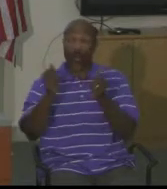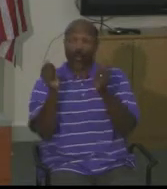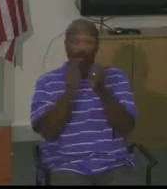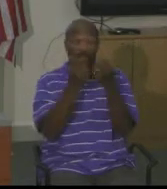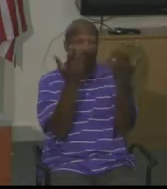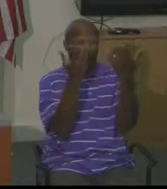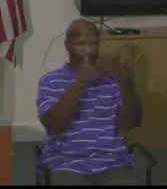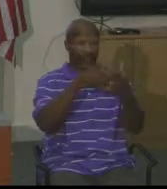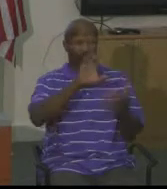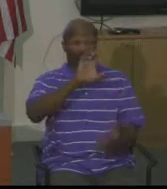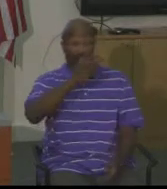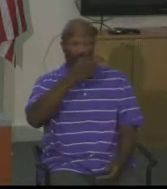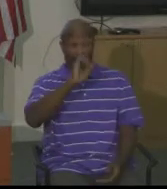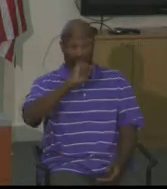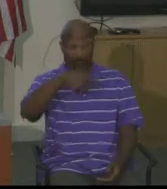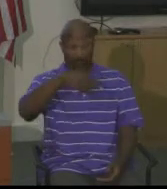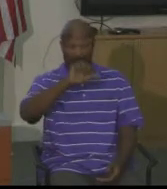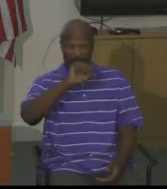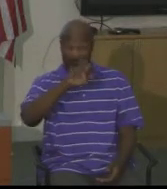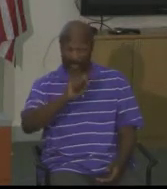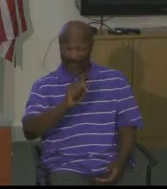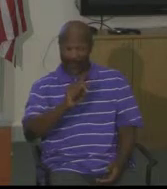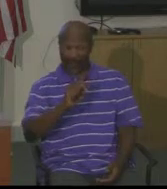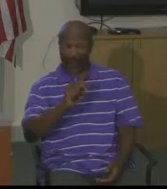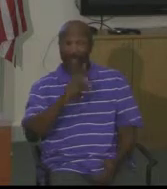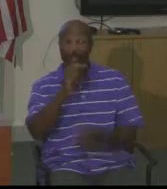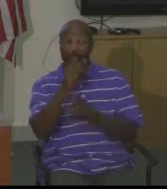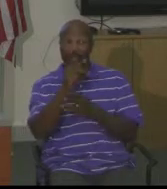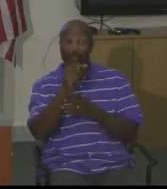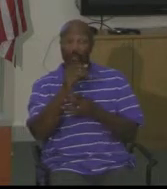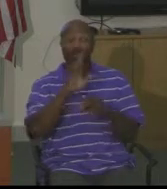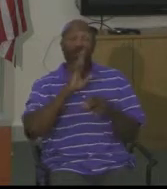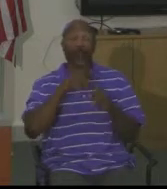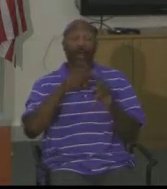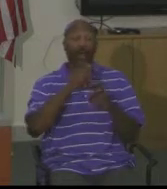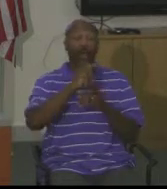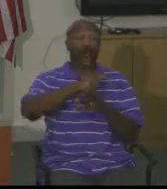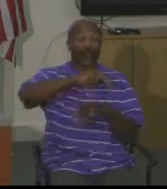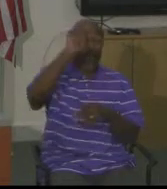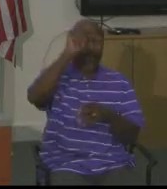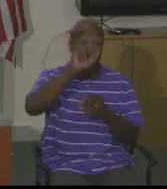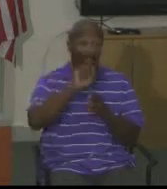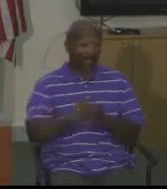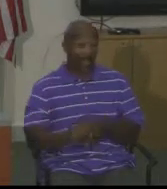chipsets. So on Thursday, we're going to talk, what do we mean by North Bridge and South Bridge?